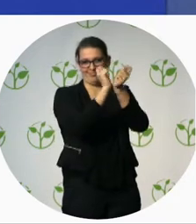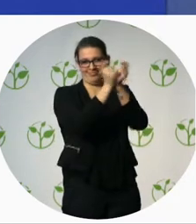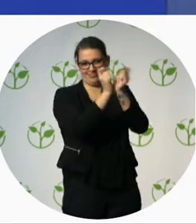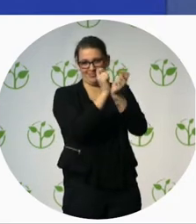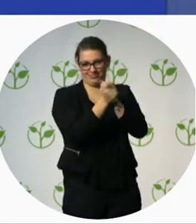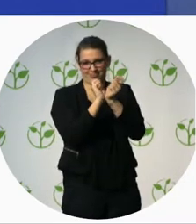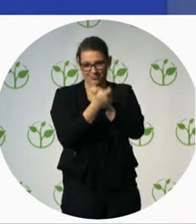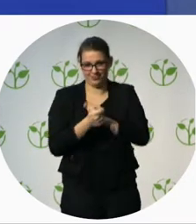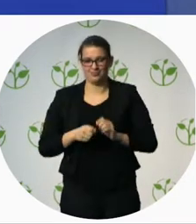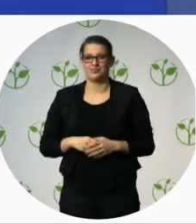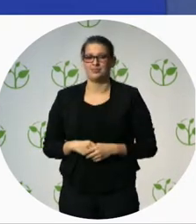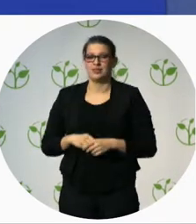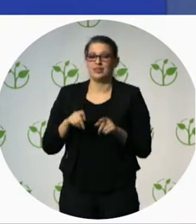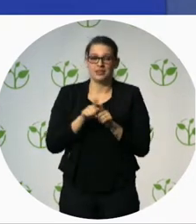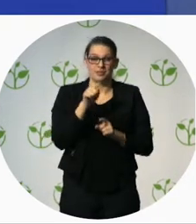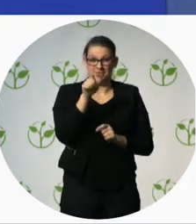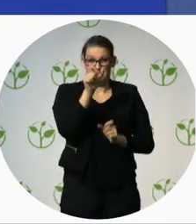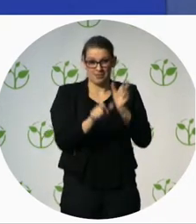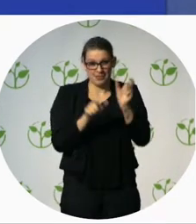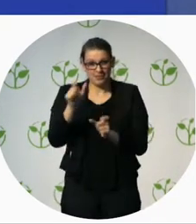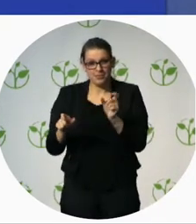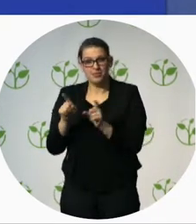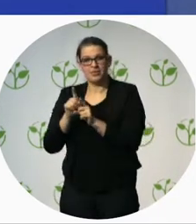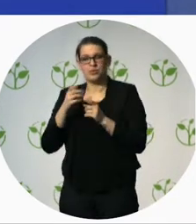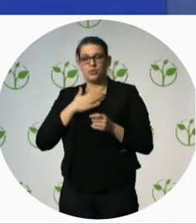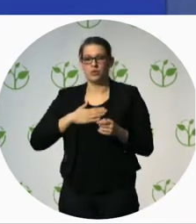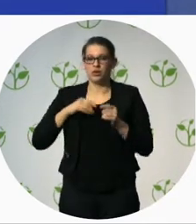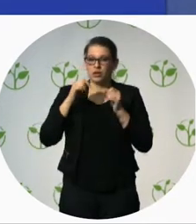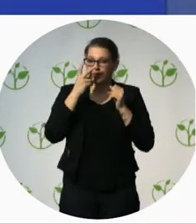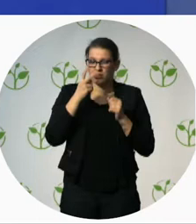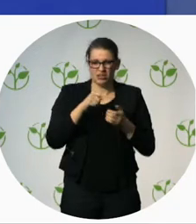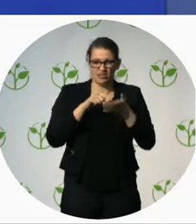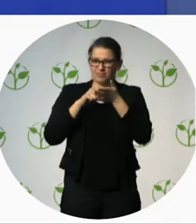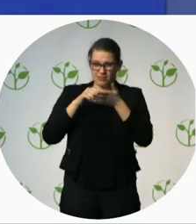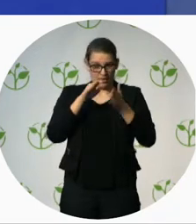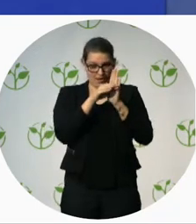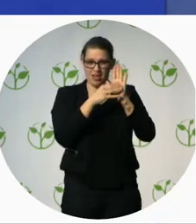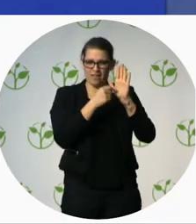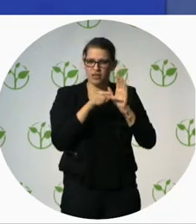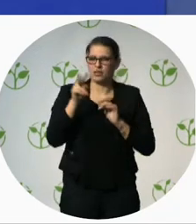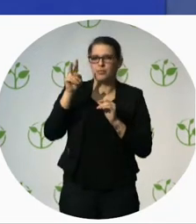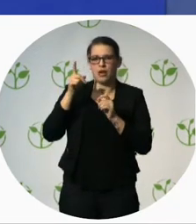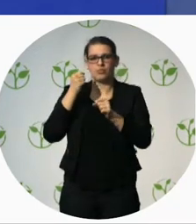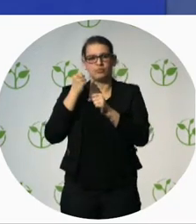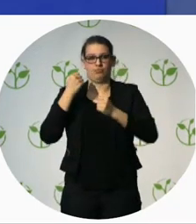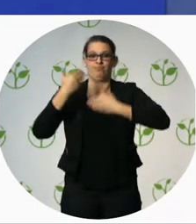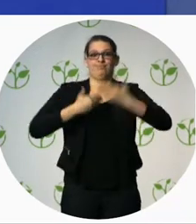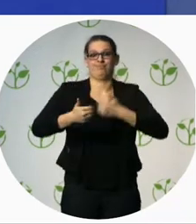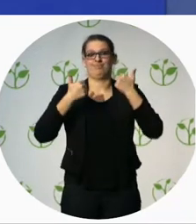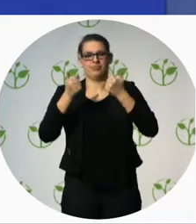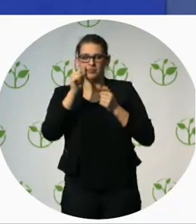proceedings in courts if necessary in order to complain about lack of compliance. We have also some